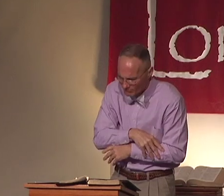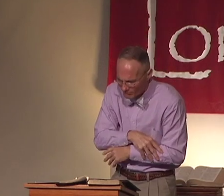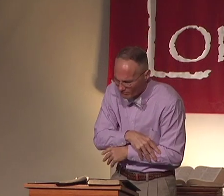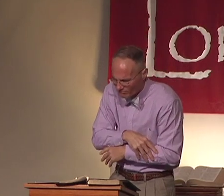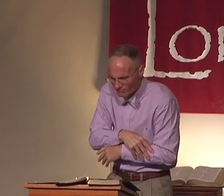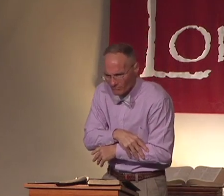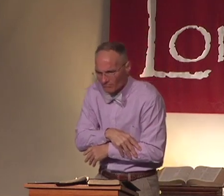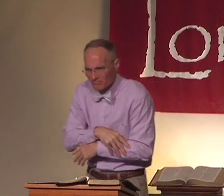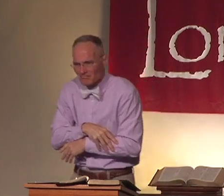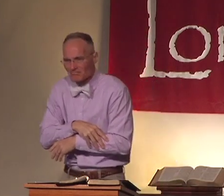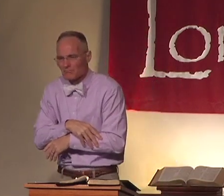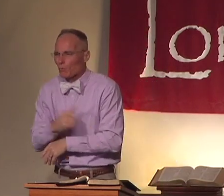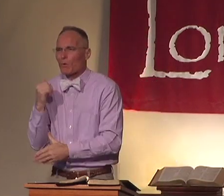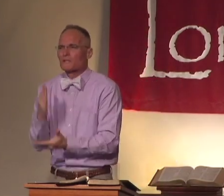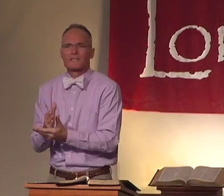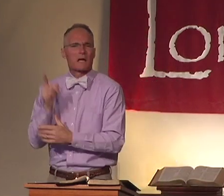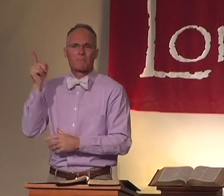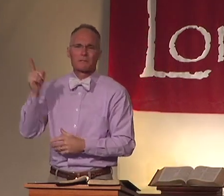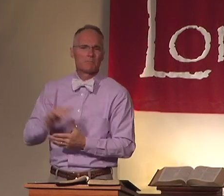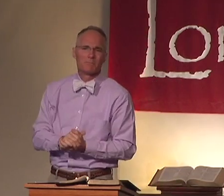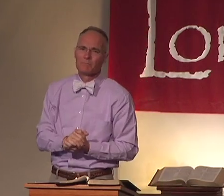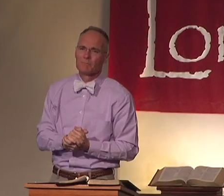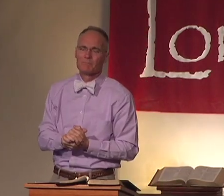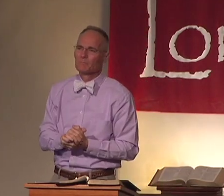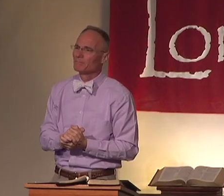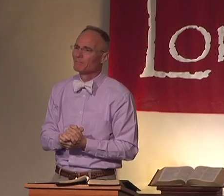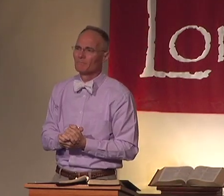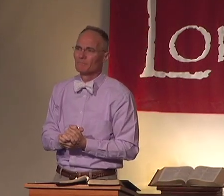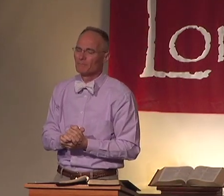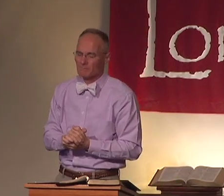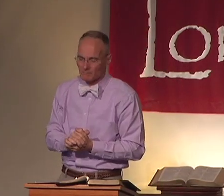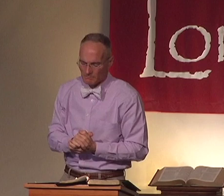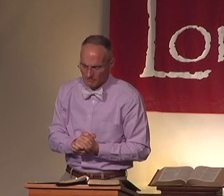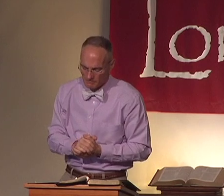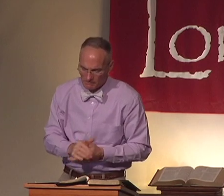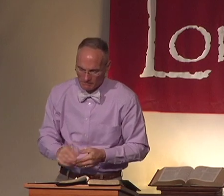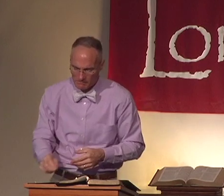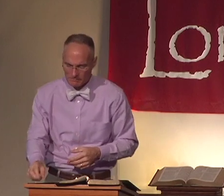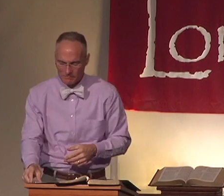Jesus is amazing in that way, and he won't be stopped by that.